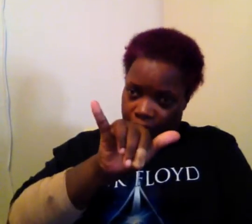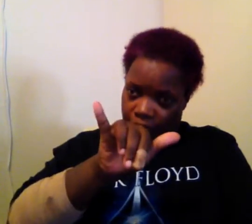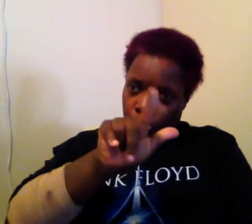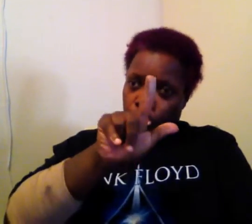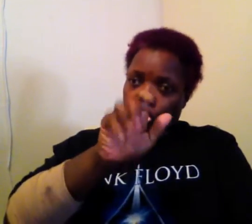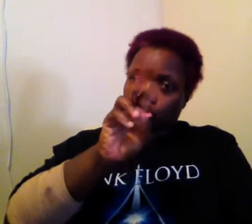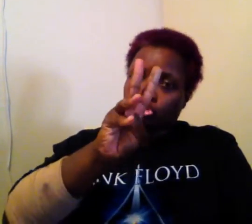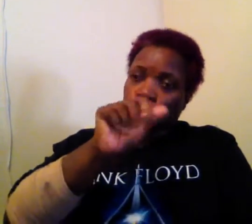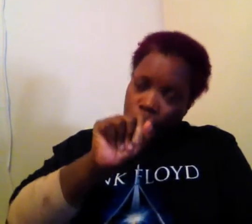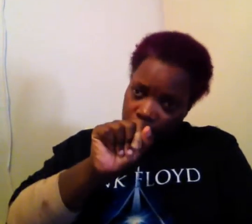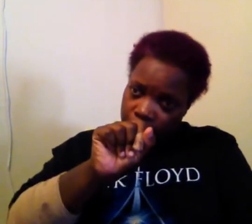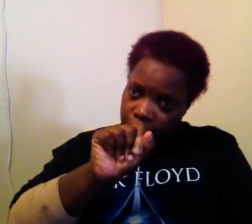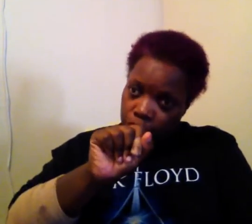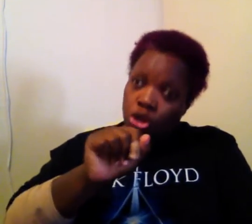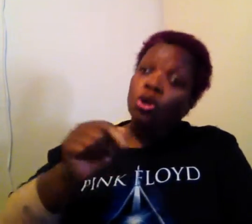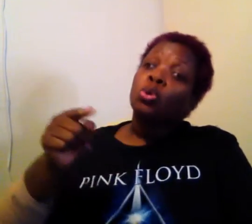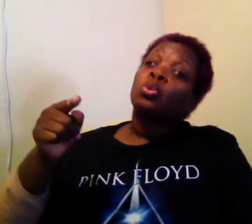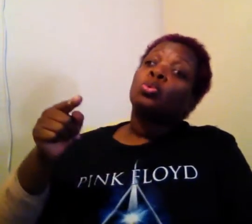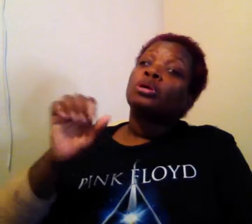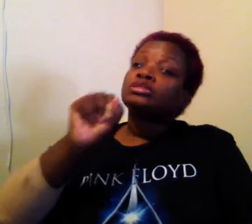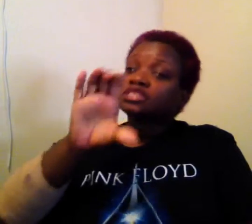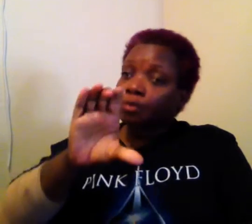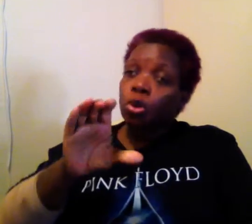NOS TELL ME